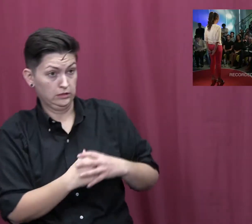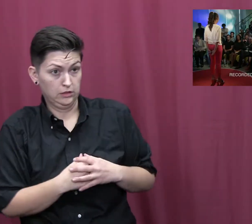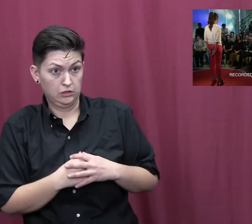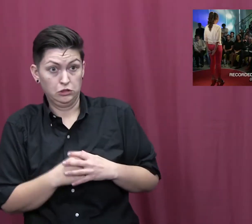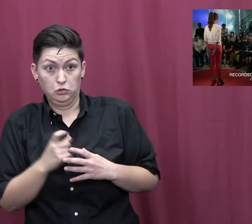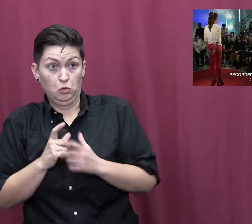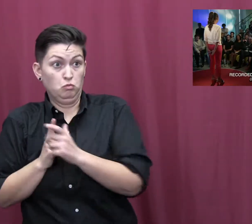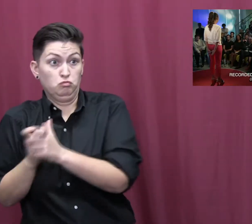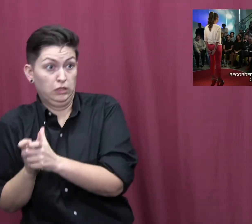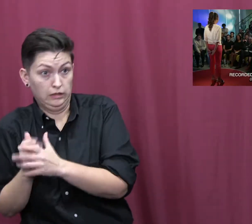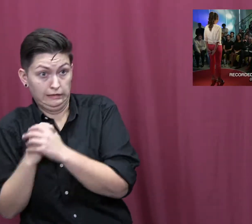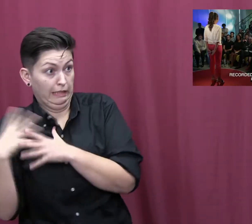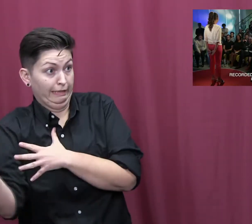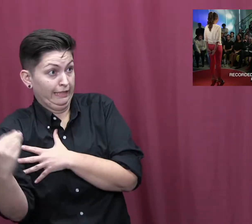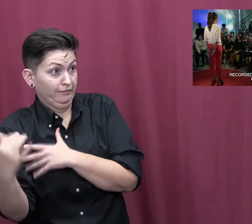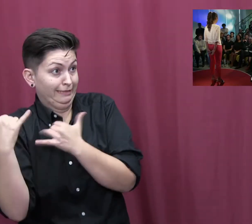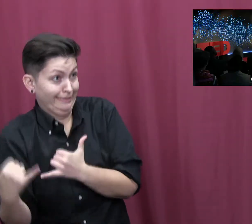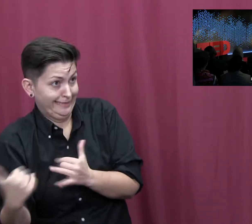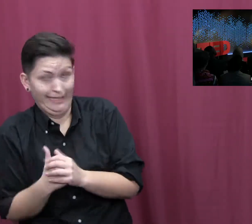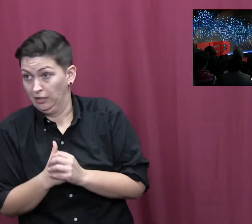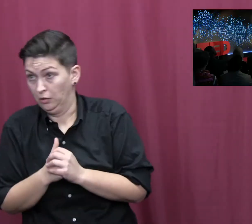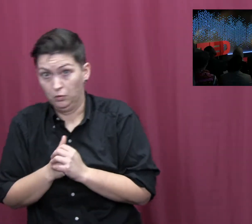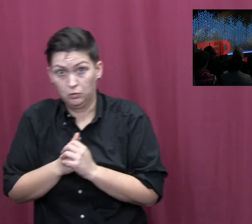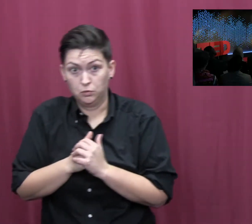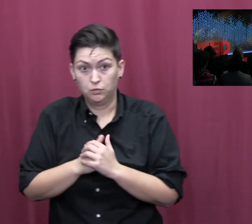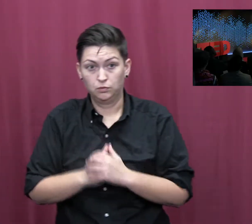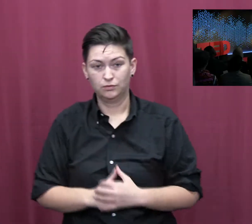Run. Run now.